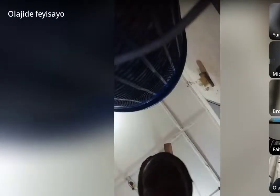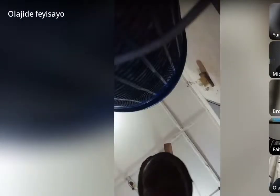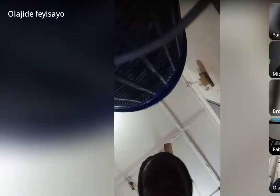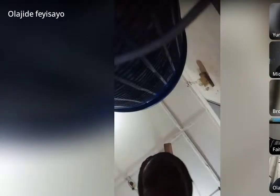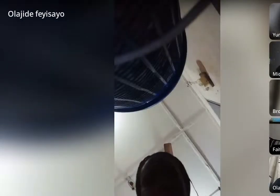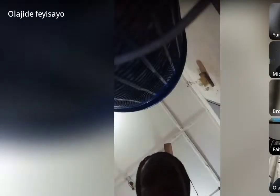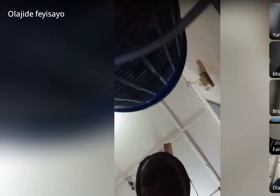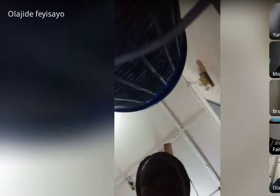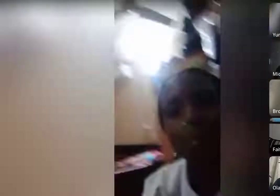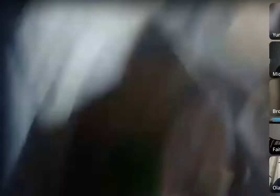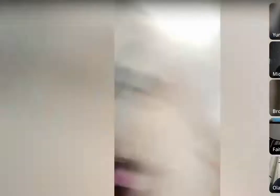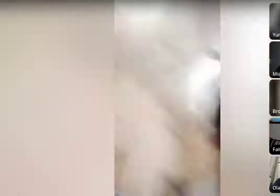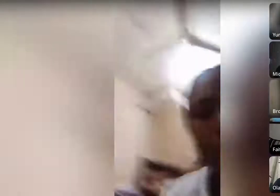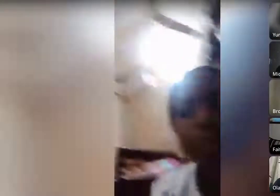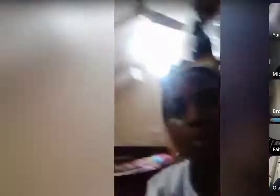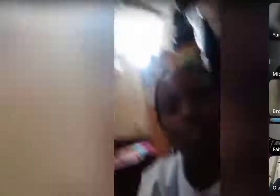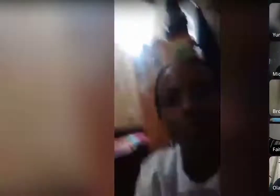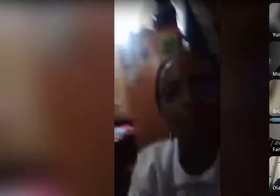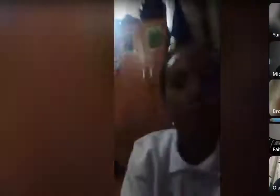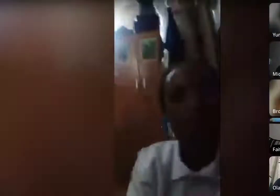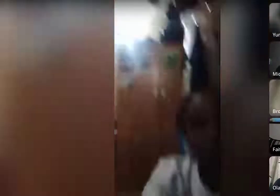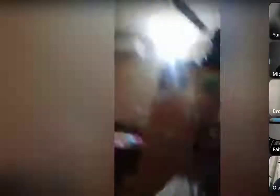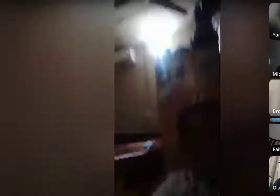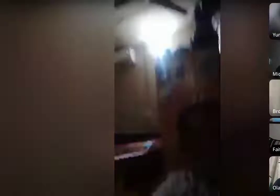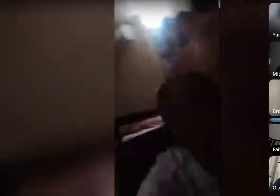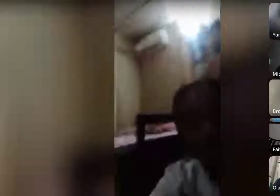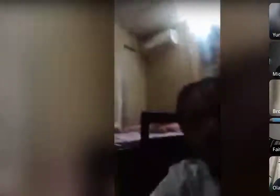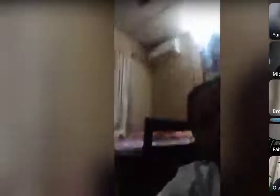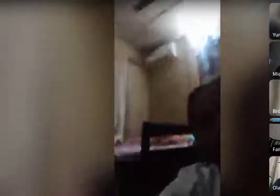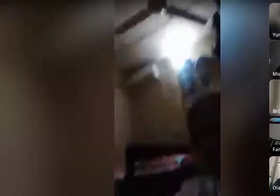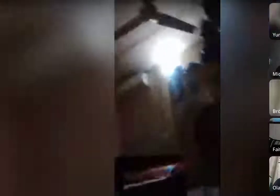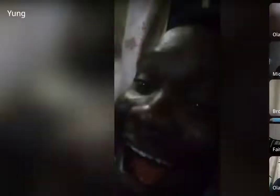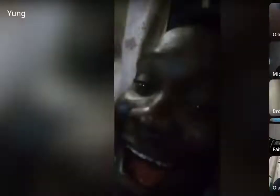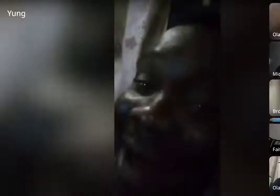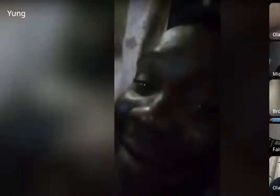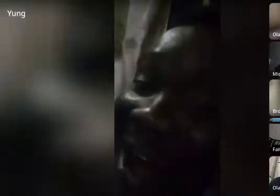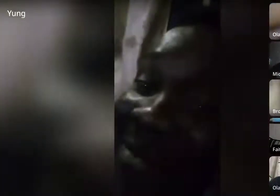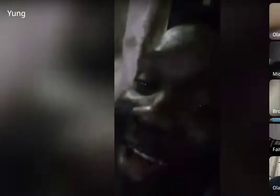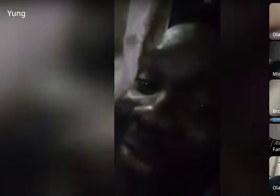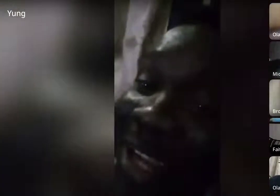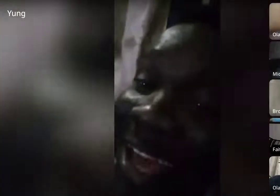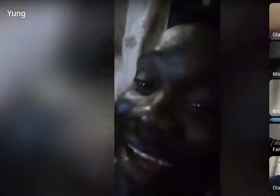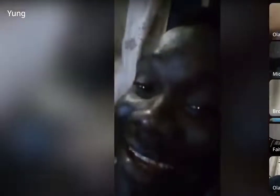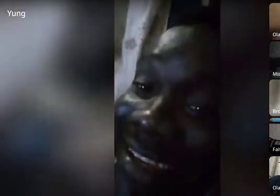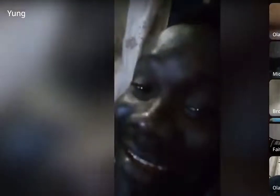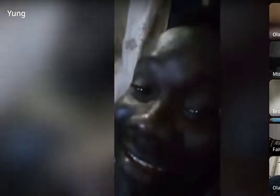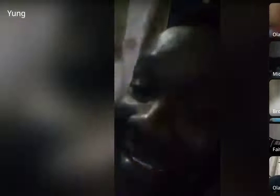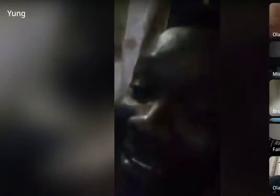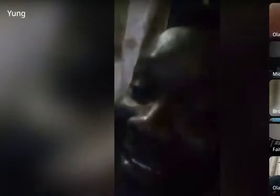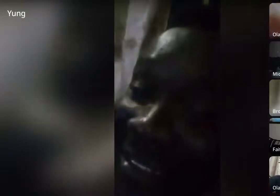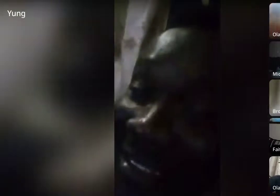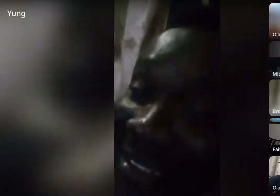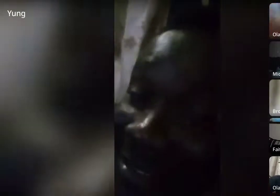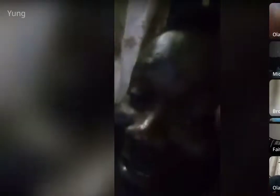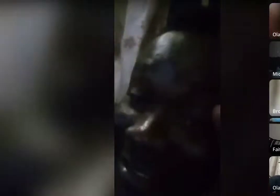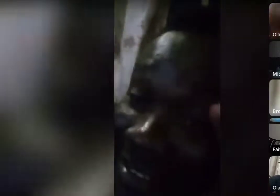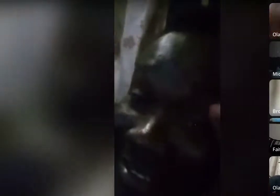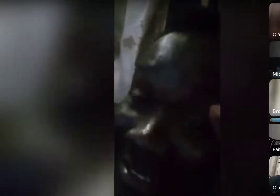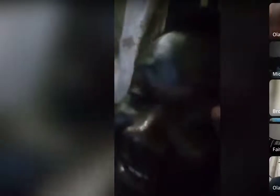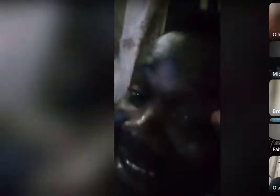Supposed to be somewhere else. Hey, Mr. Faith. Thank you. How did Toby maneuver his way into this